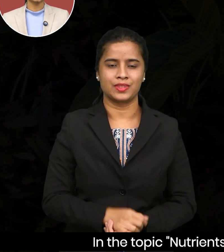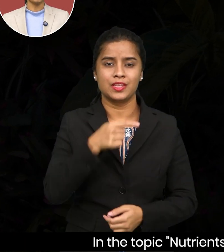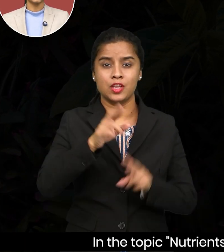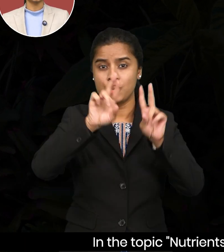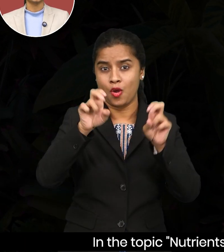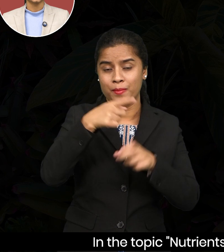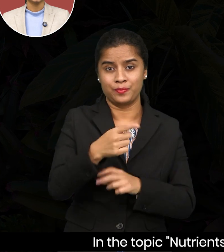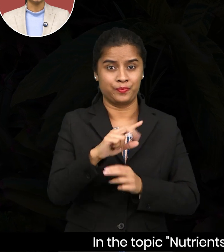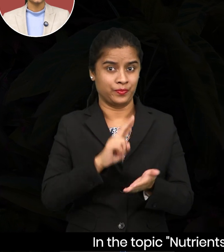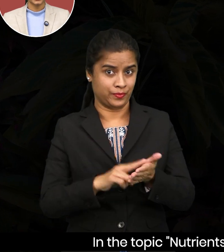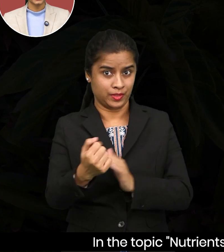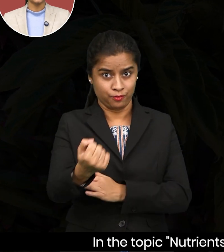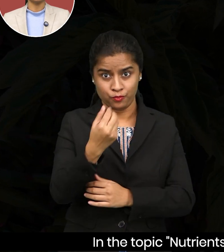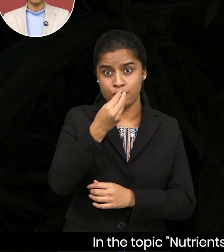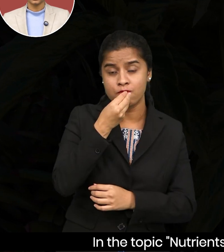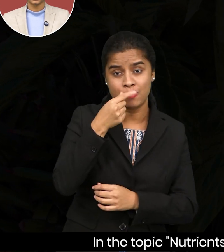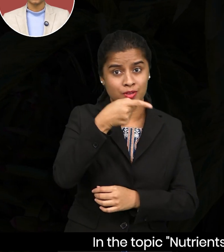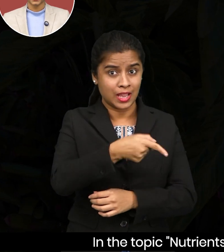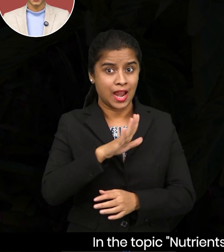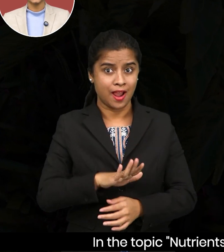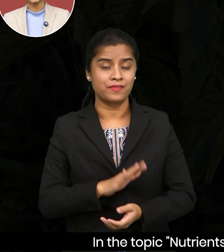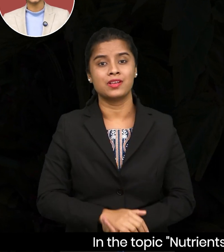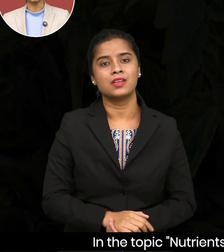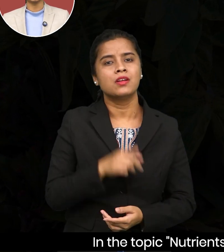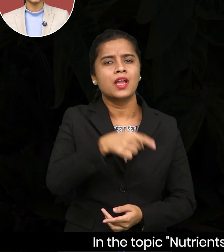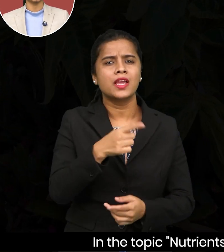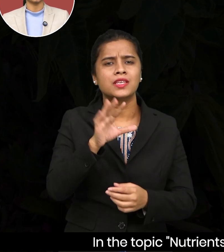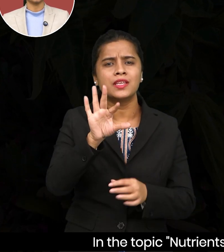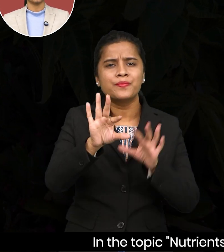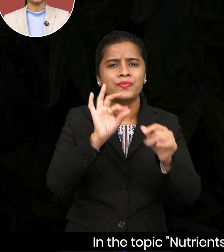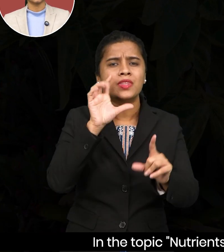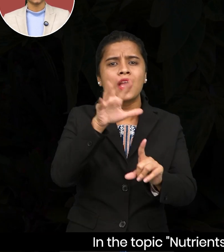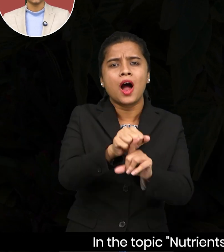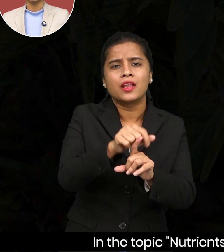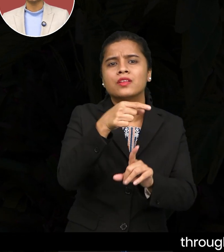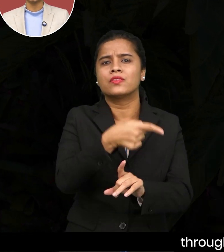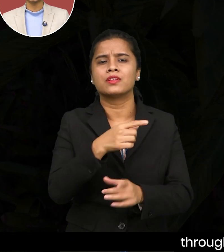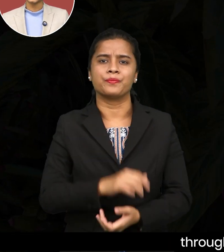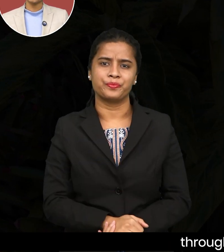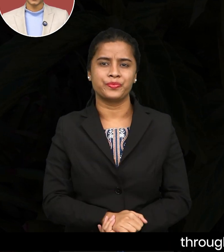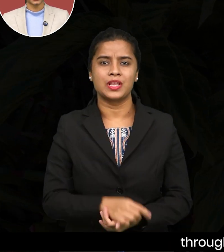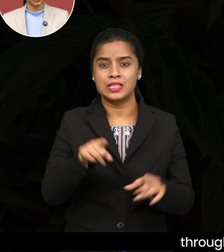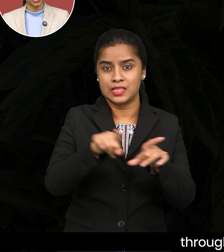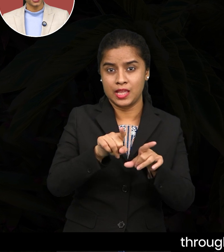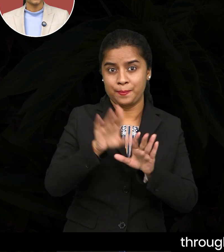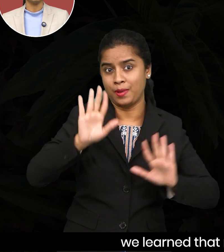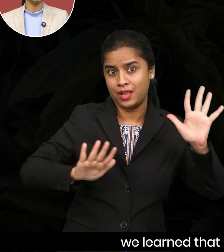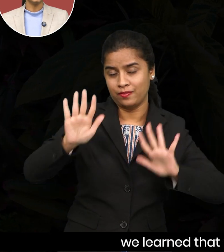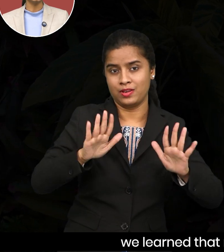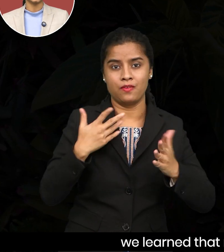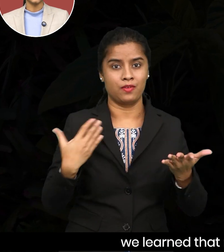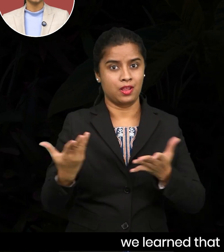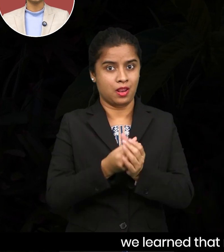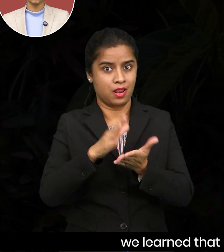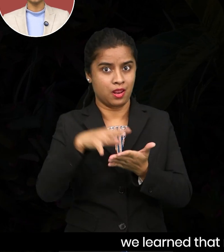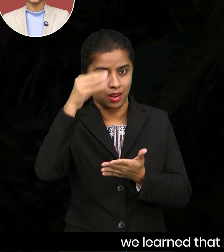In the topic, nutrients in foods and their identification, through the same activity, we